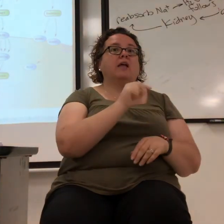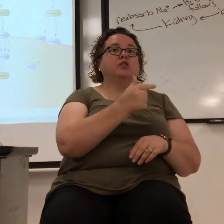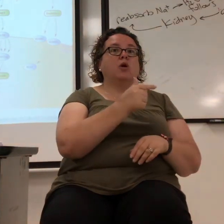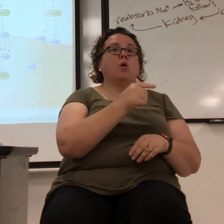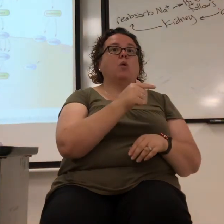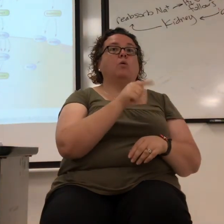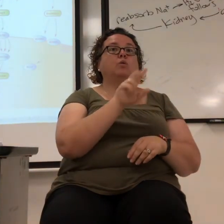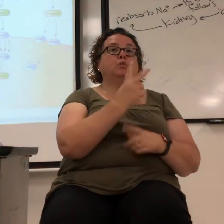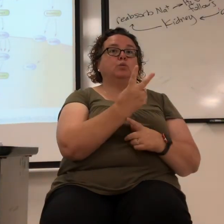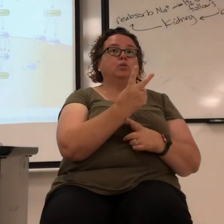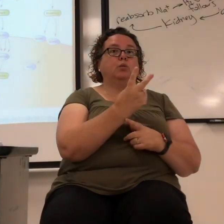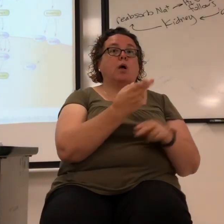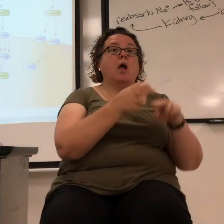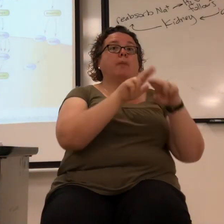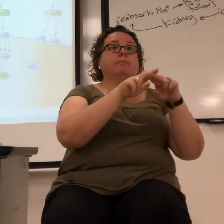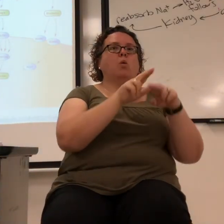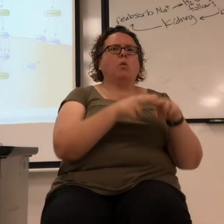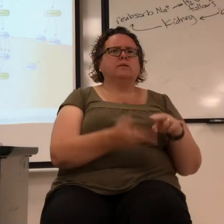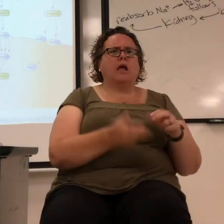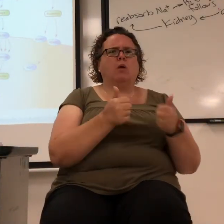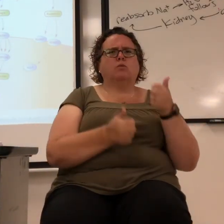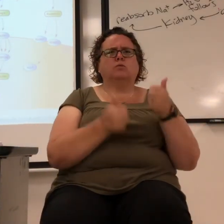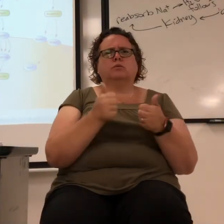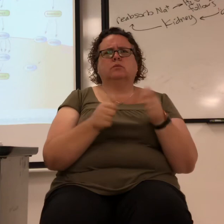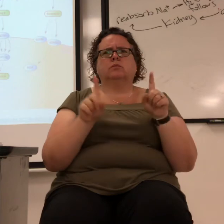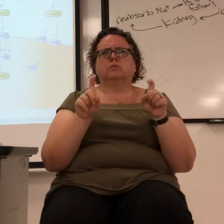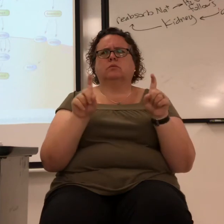Would that go up or down?